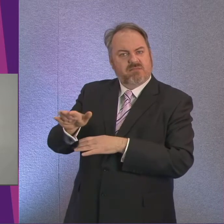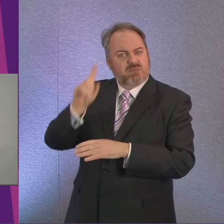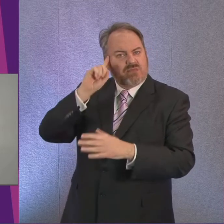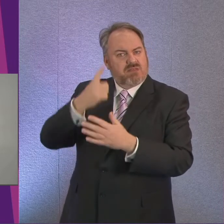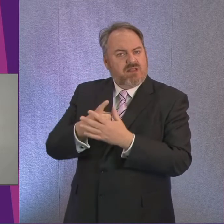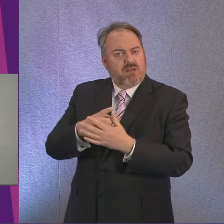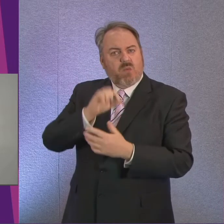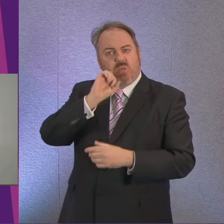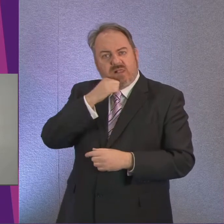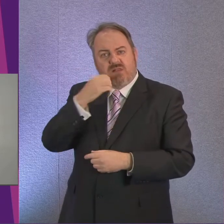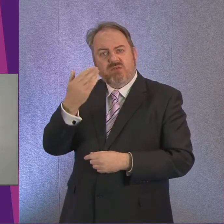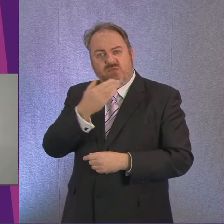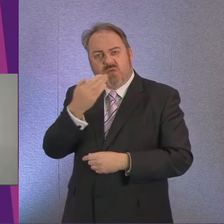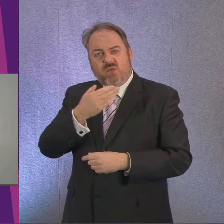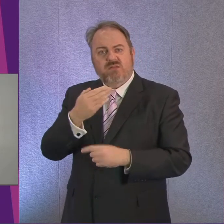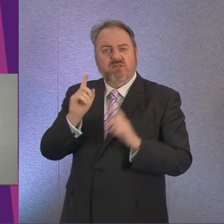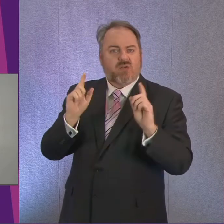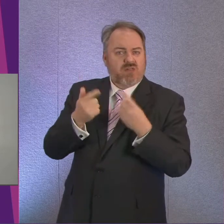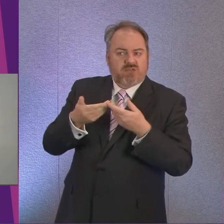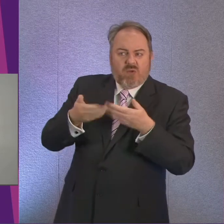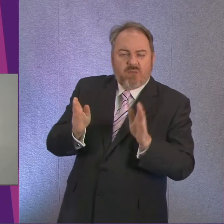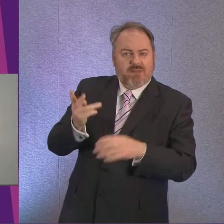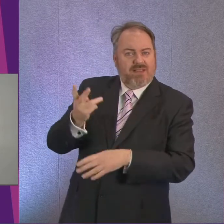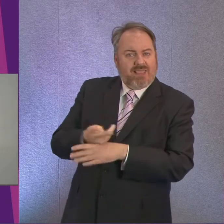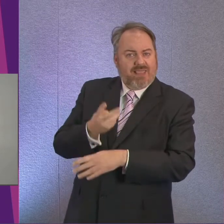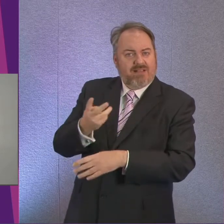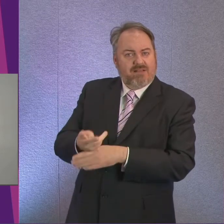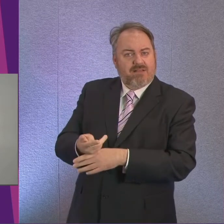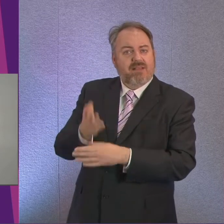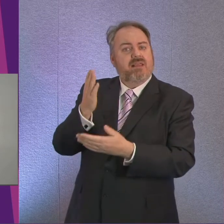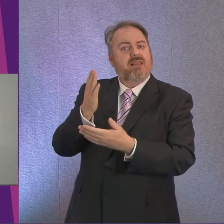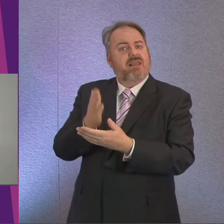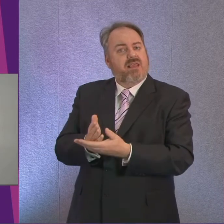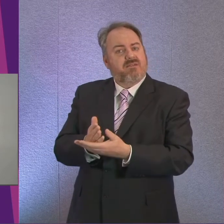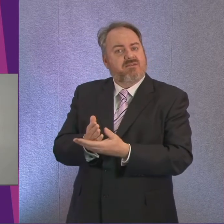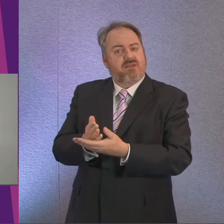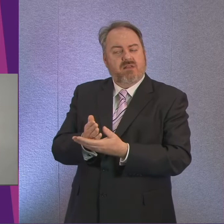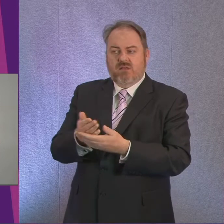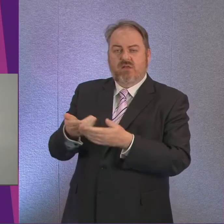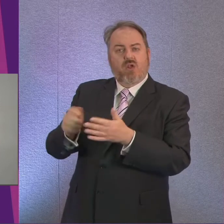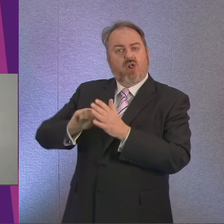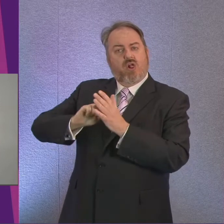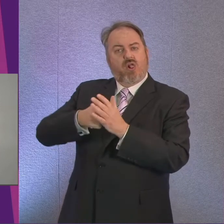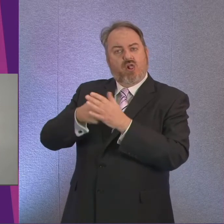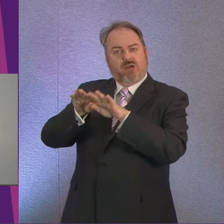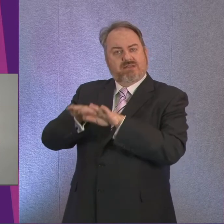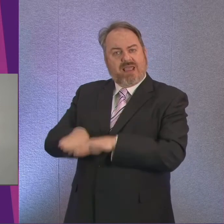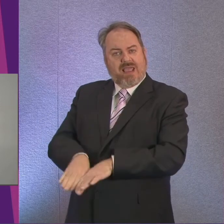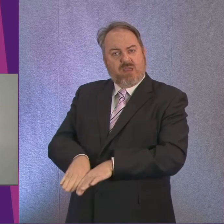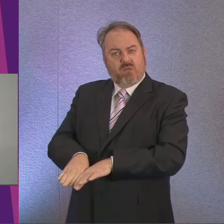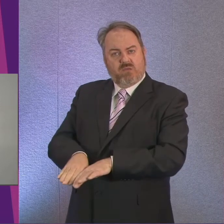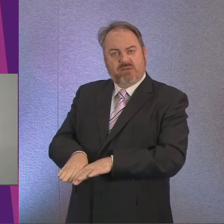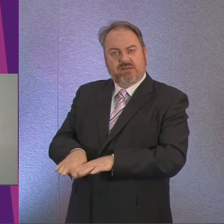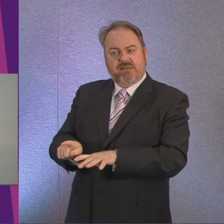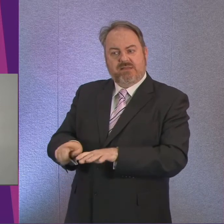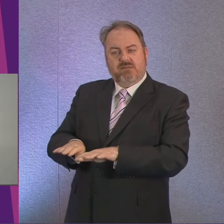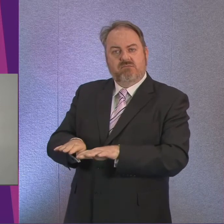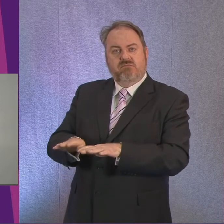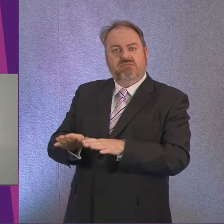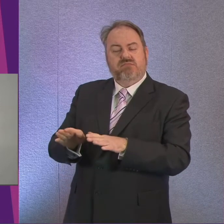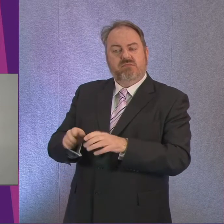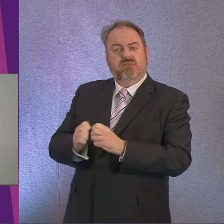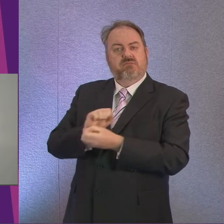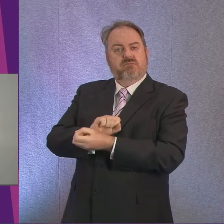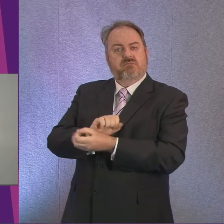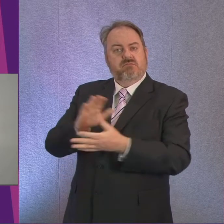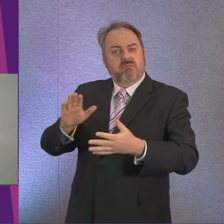also reasonably expect that if the country eases out of lockdown, then schools could or should do the same. So the question is,